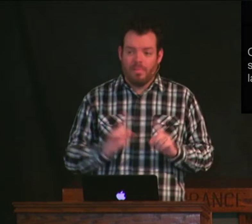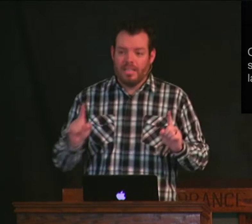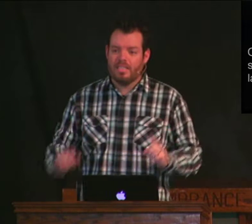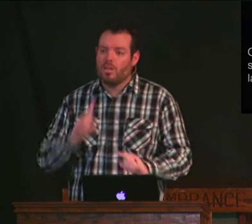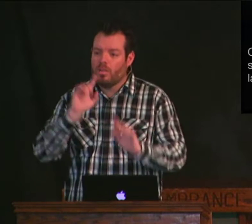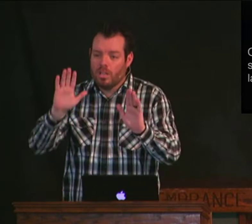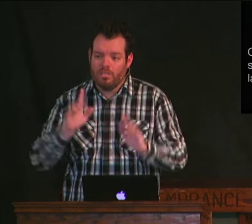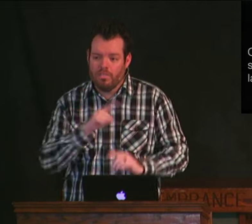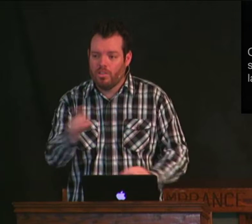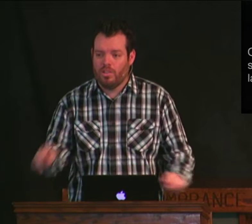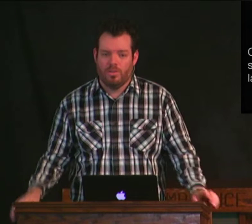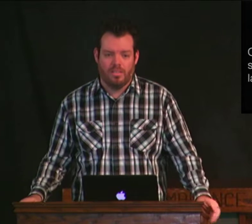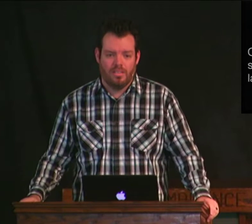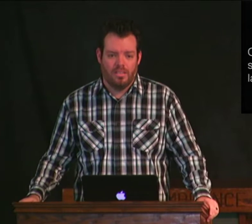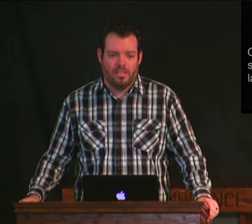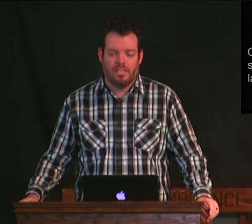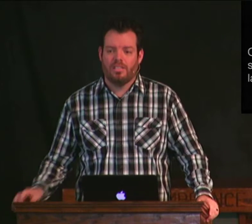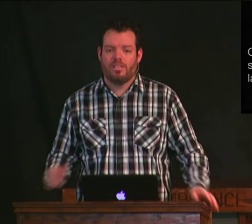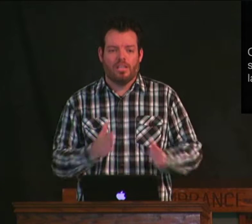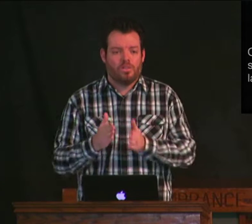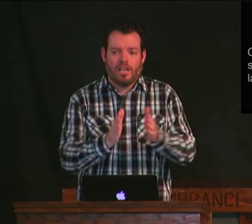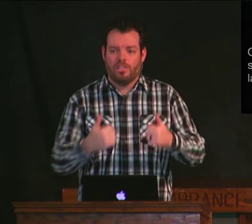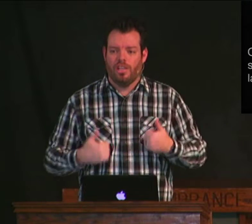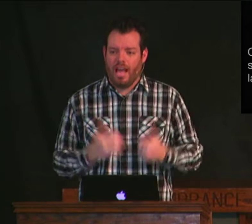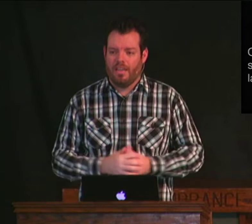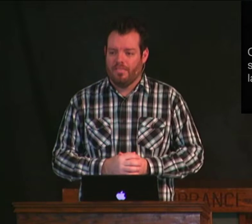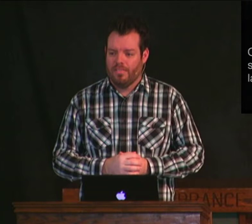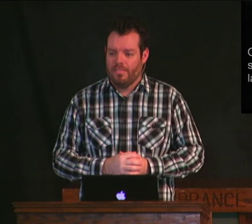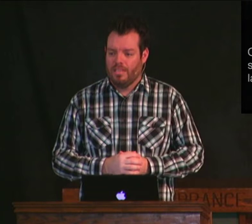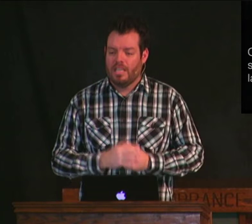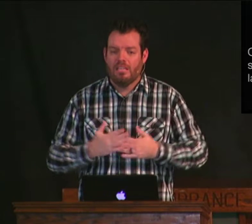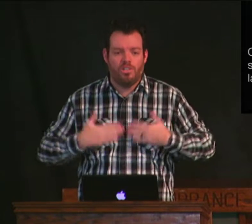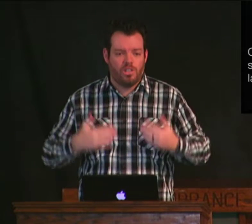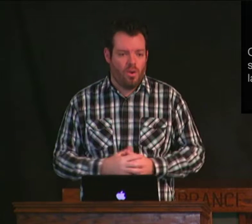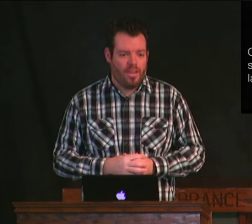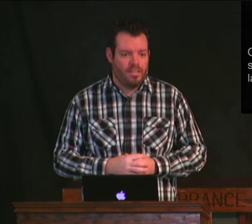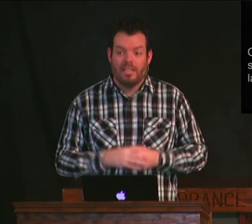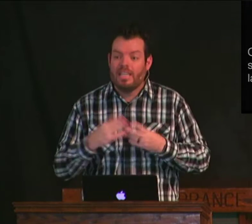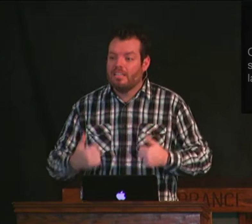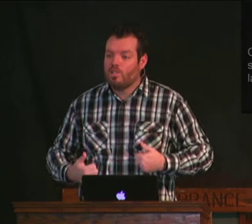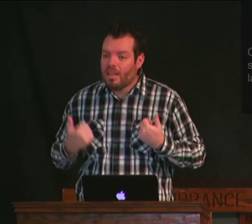But it's really wonderful for you because it directs your life. It gives you joy. It gives you